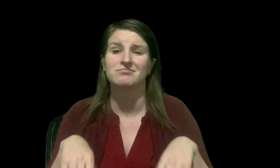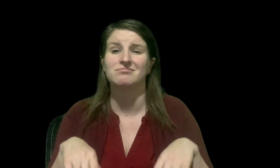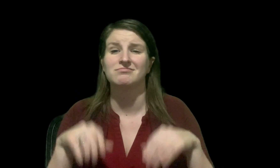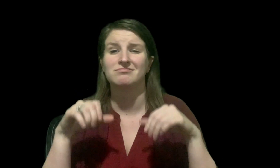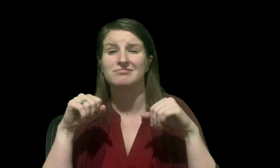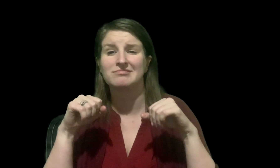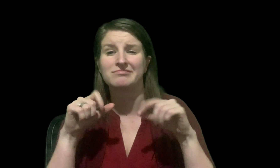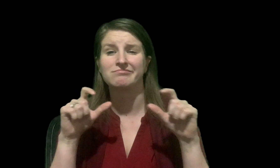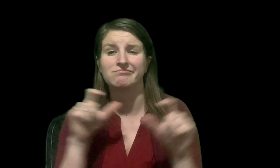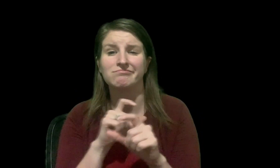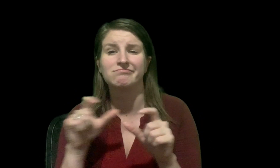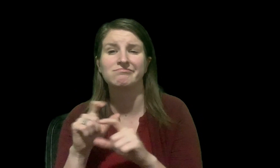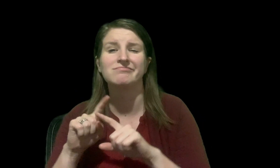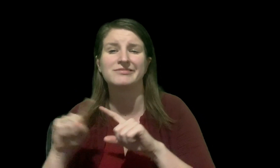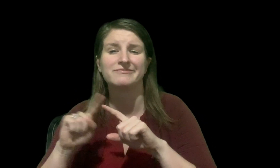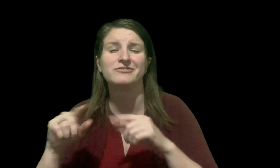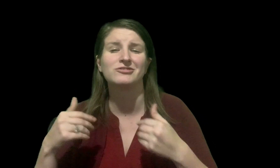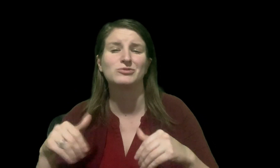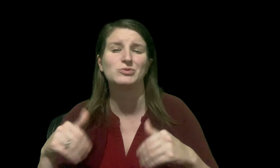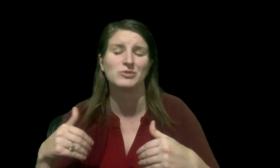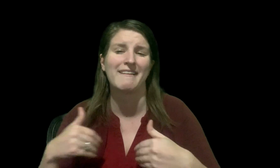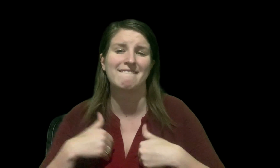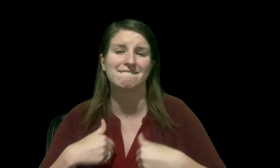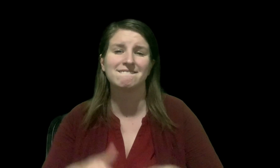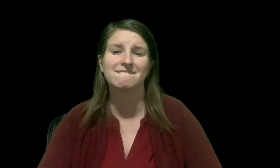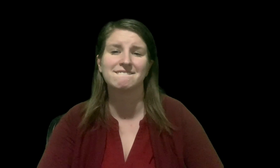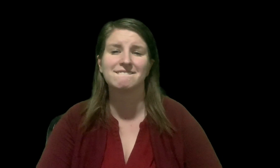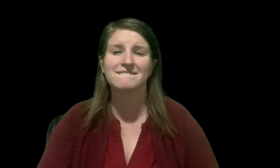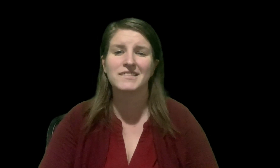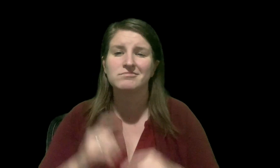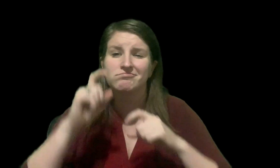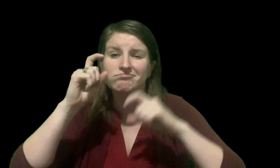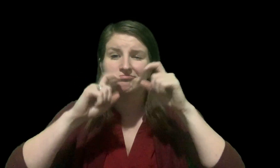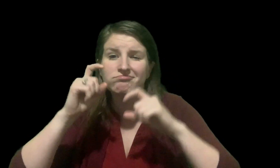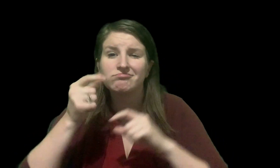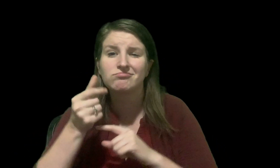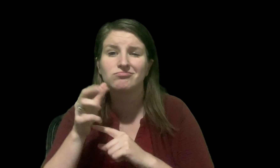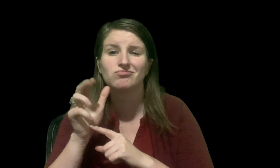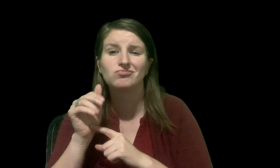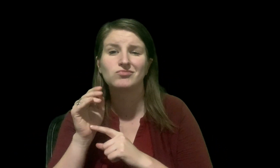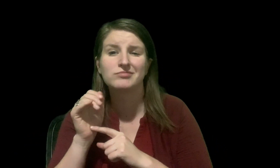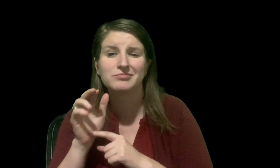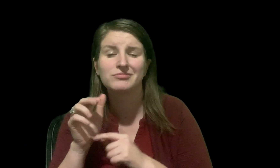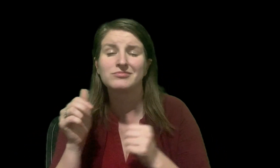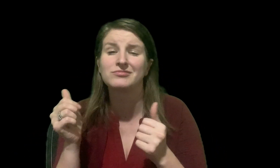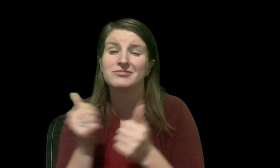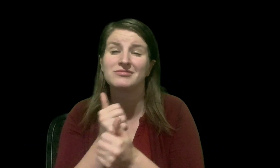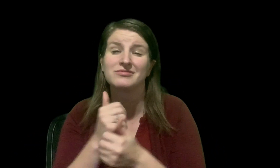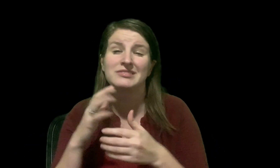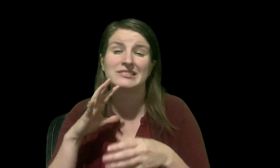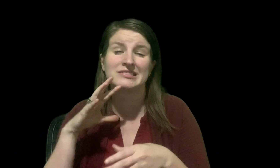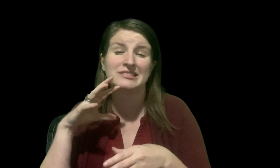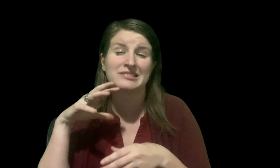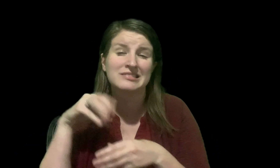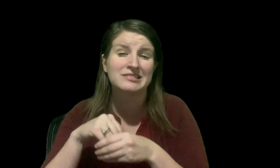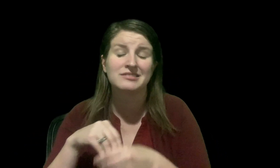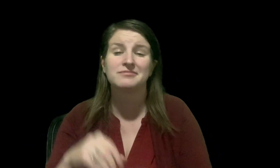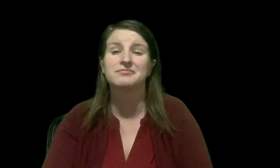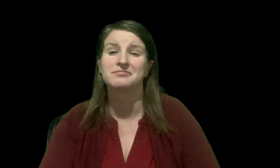Both of their grammars are different. The word order is different. ASL has its own structure. It has facial grammar